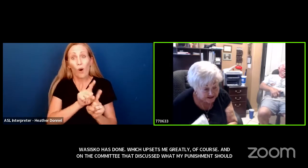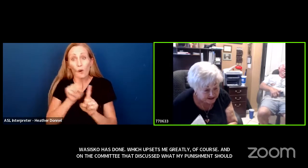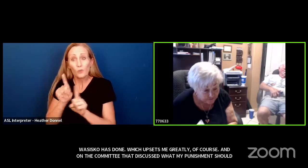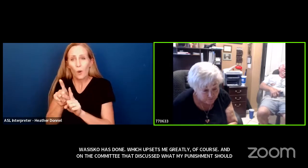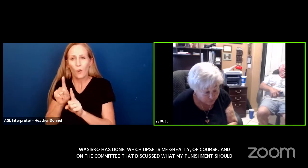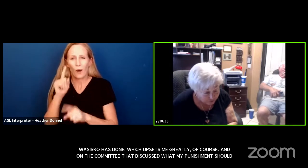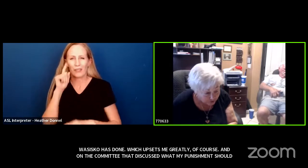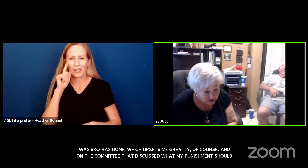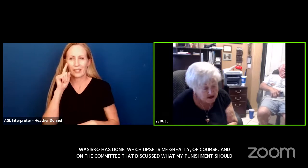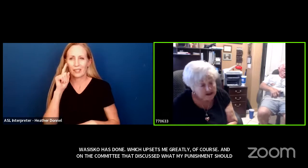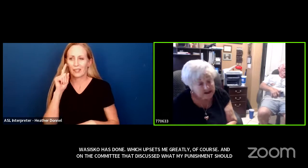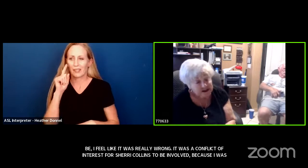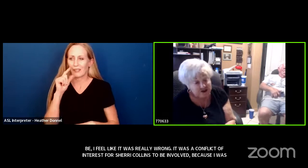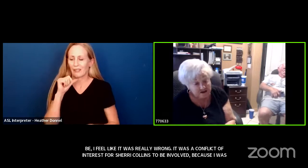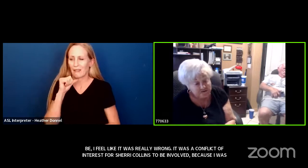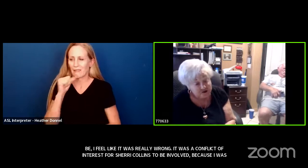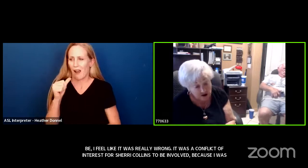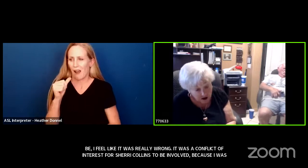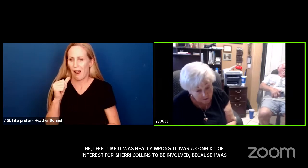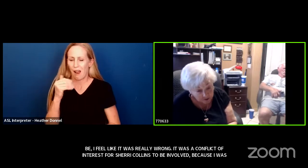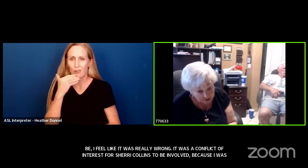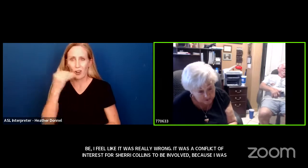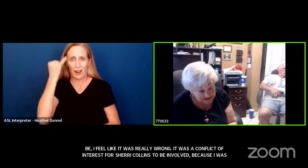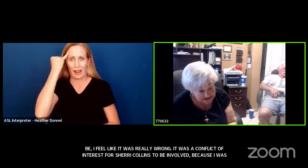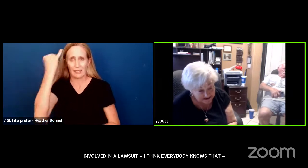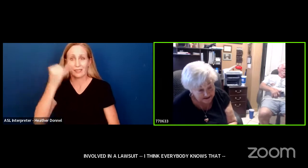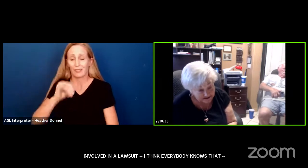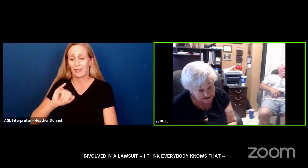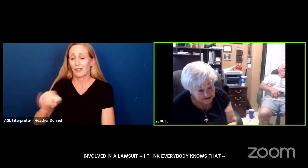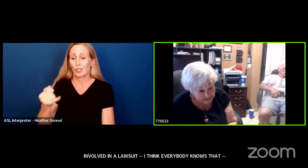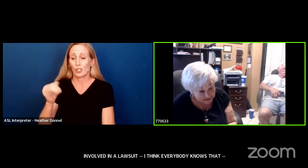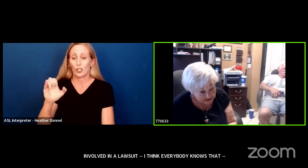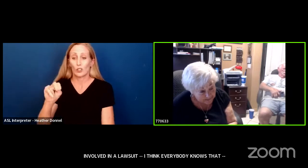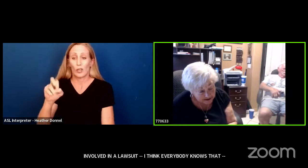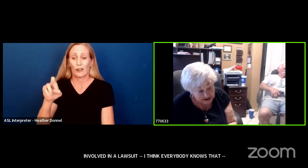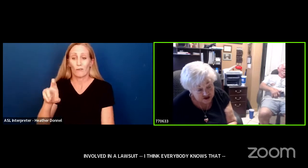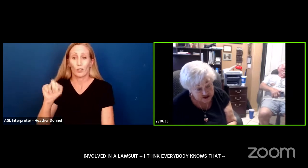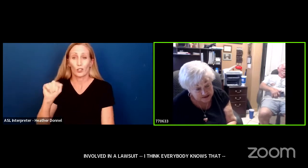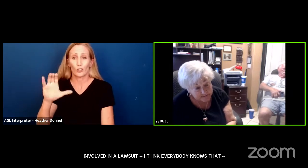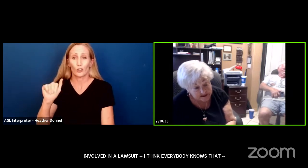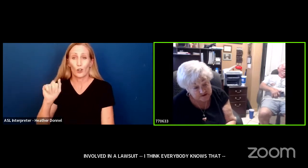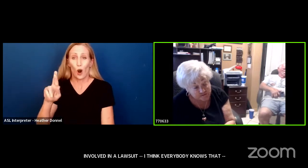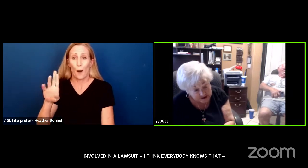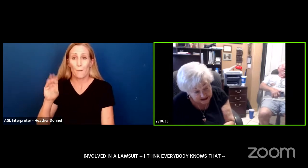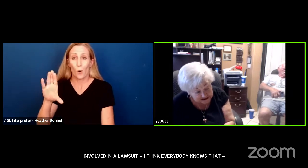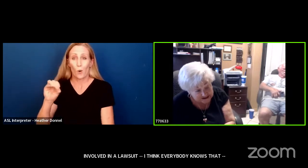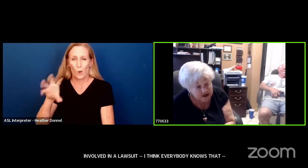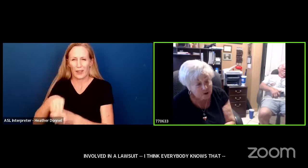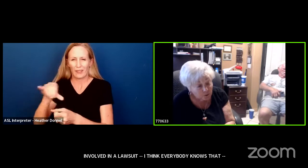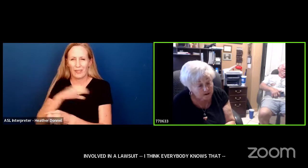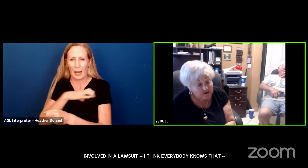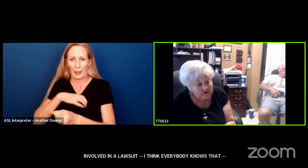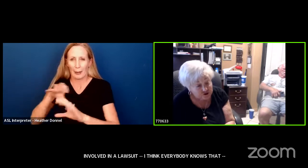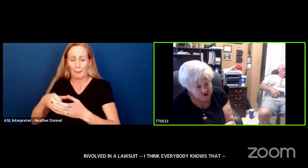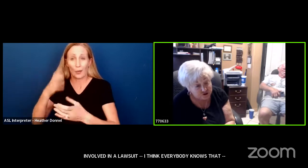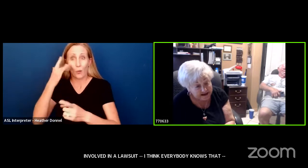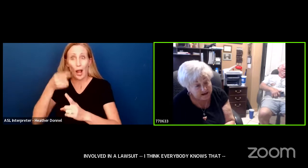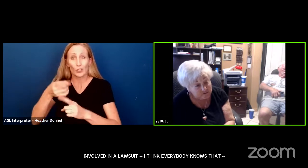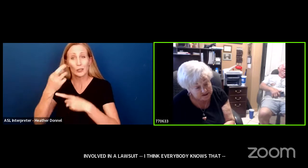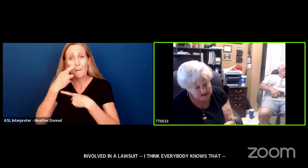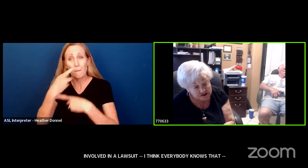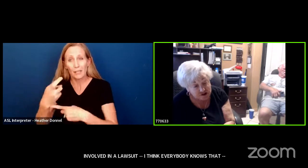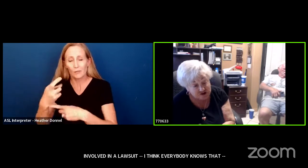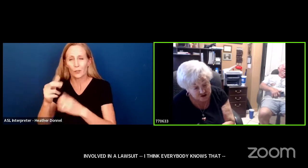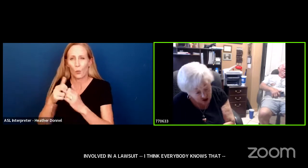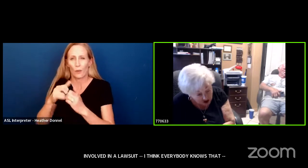good idea for Jennifer Scarborough to be sitting on this committee because she's best friends with